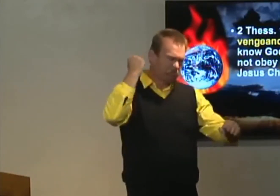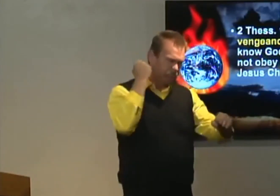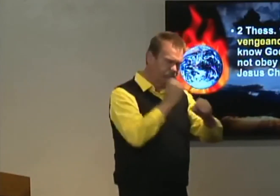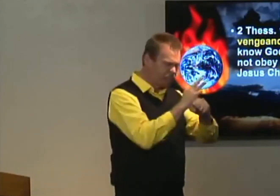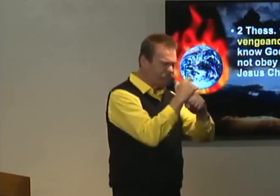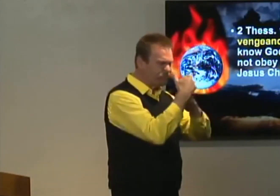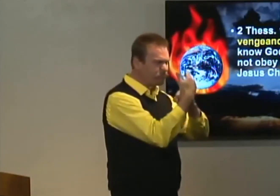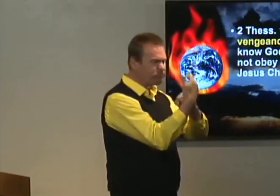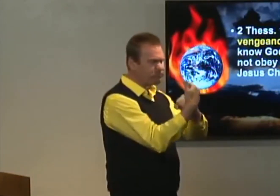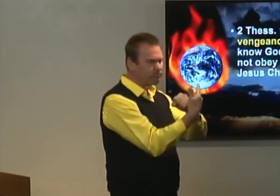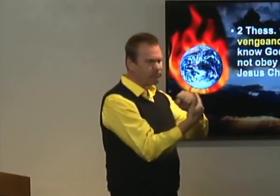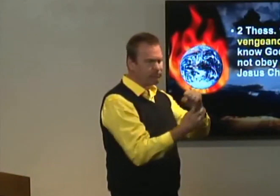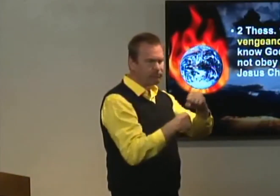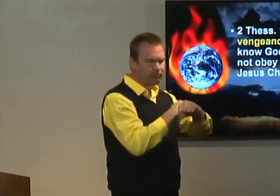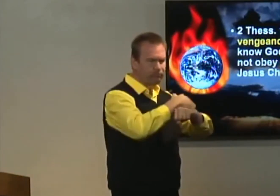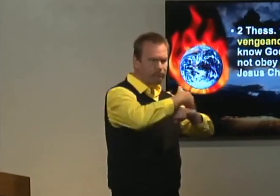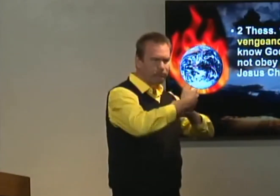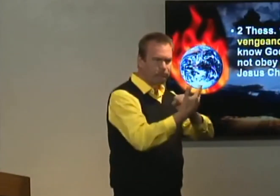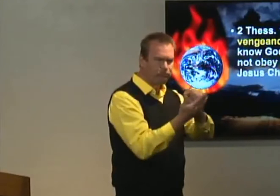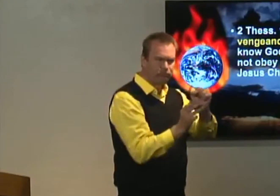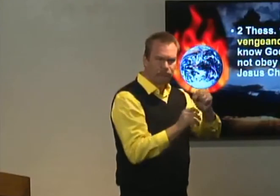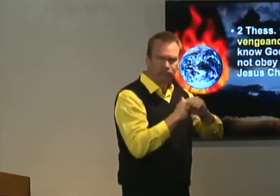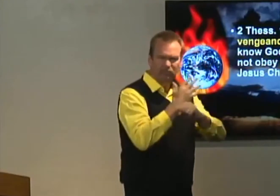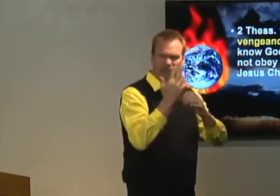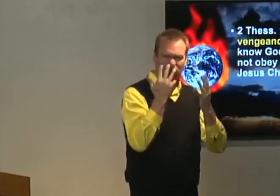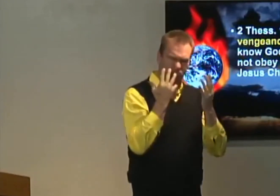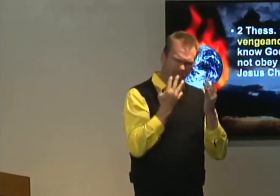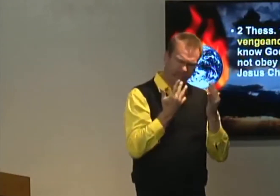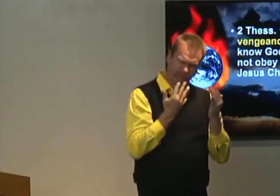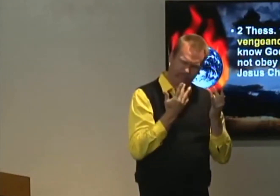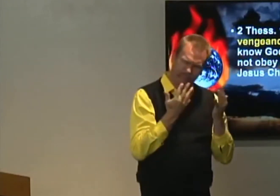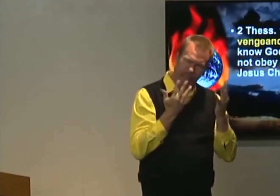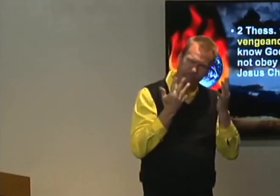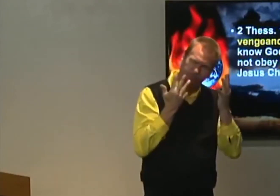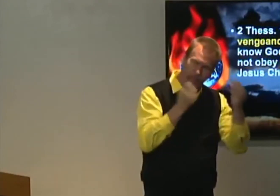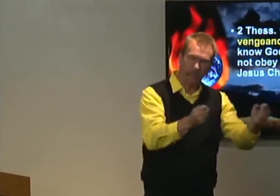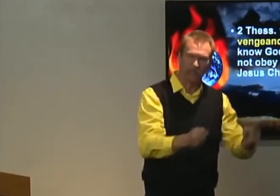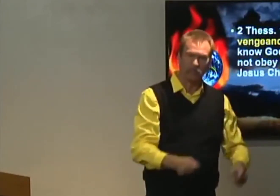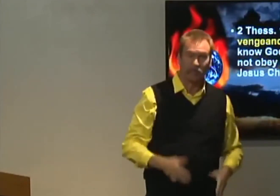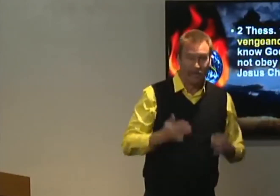him. The punishment will be that the earth will be in flames.